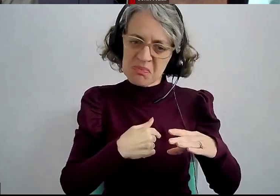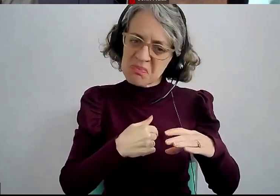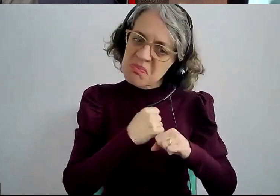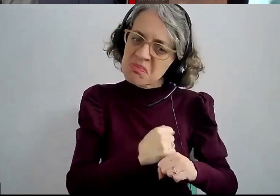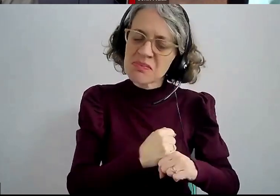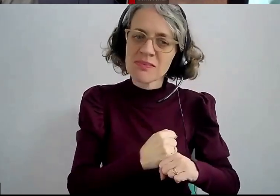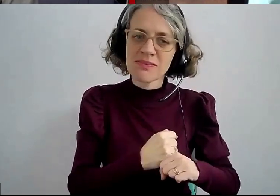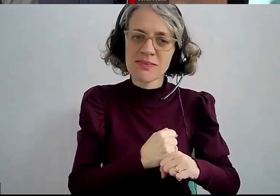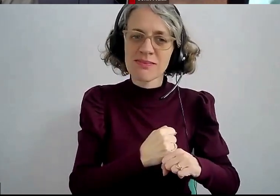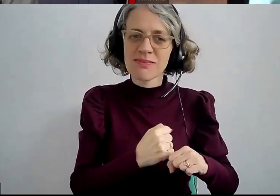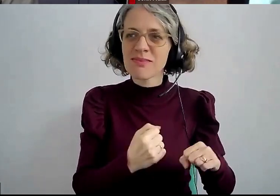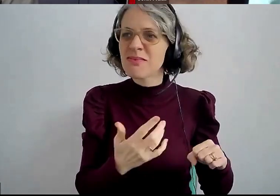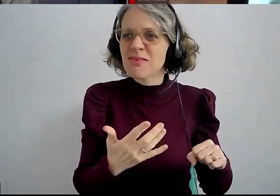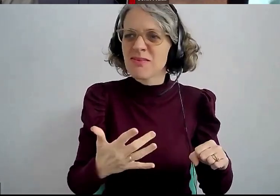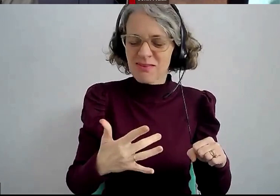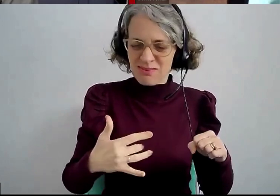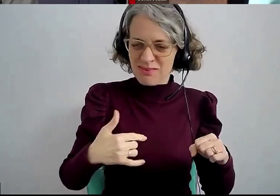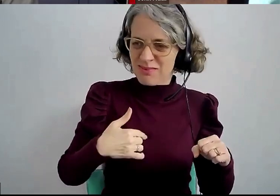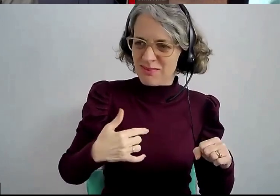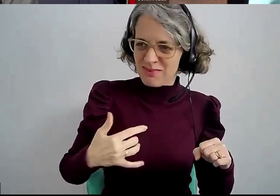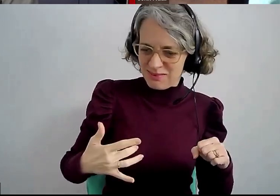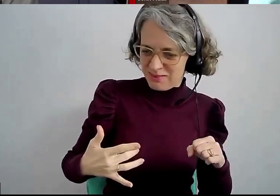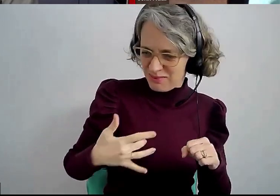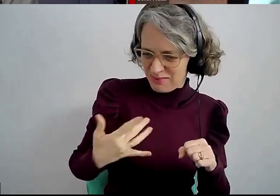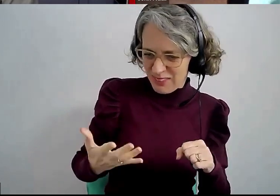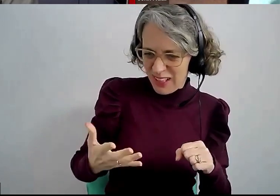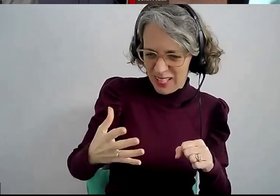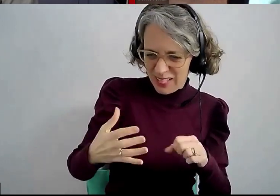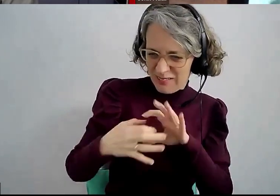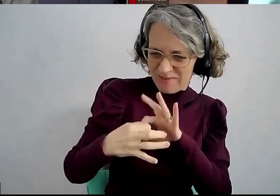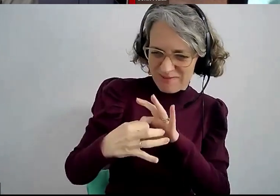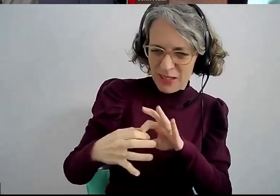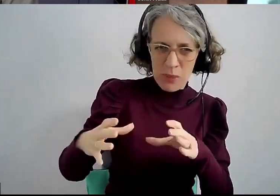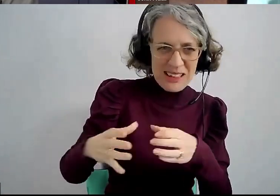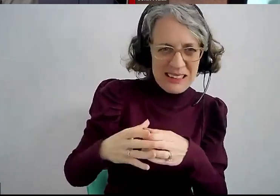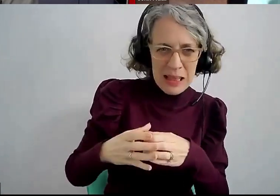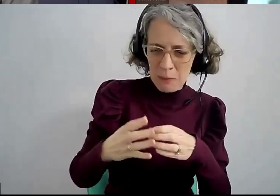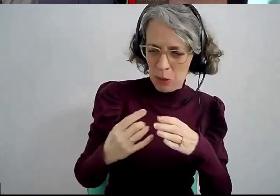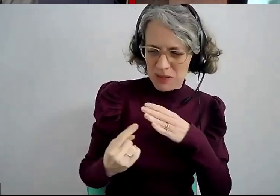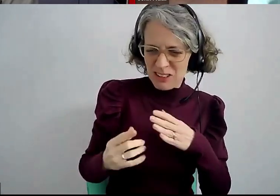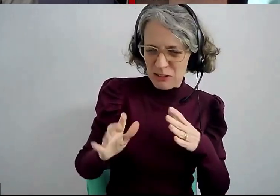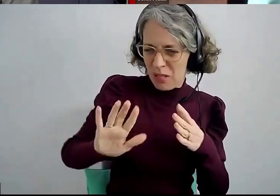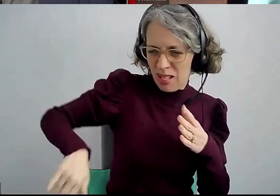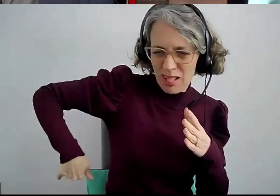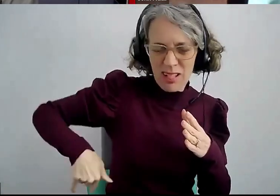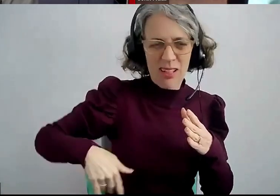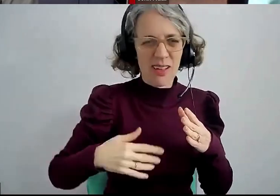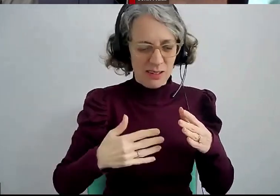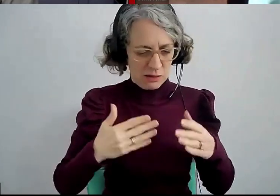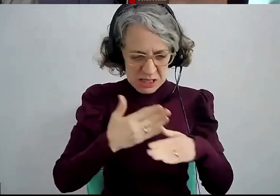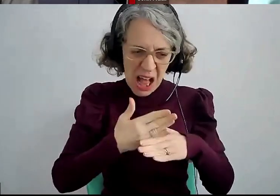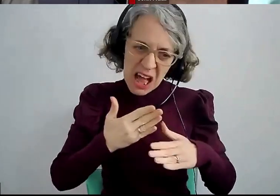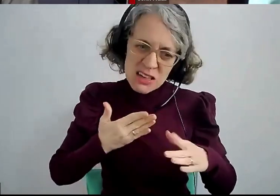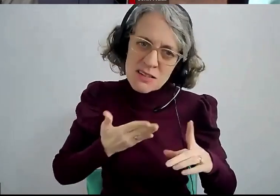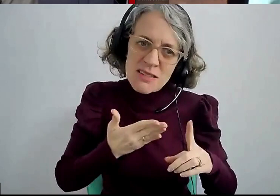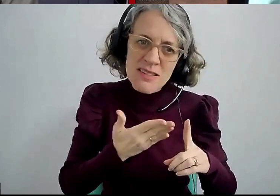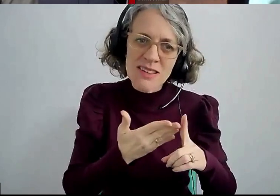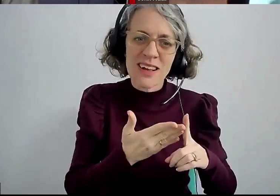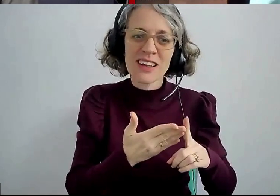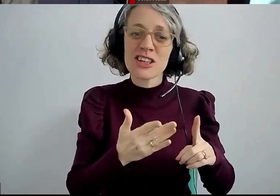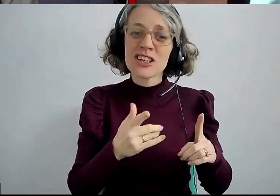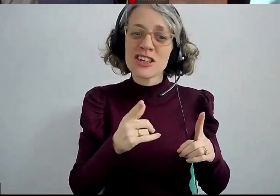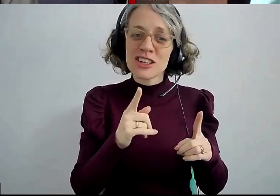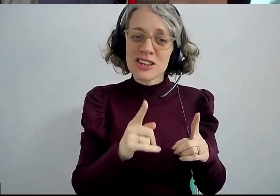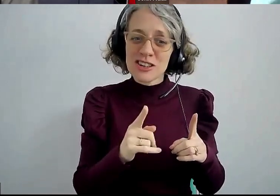have any much sense of the team or the individual. And it's quite difficult, and